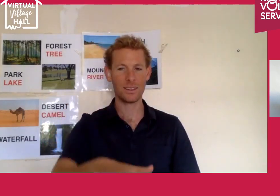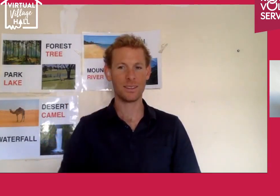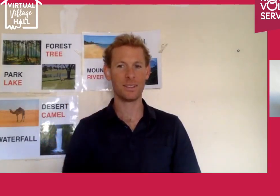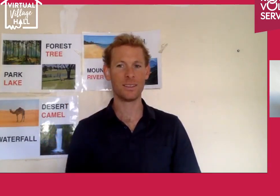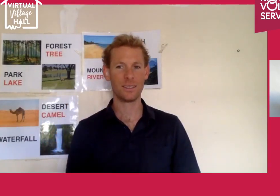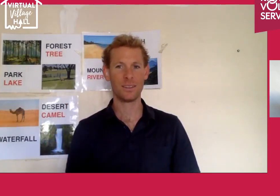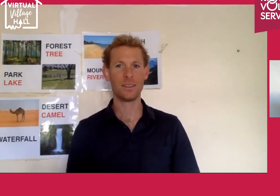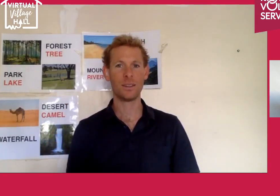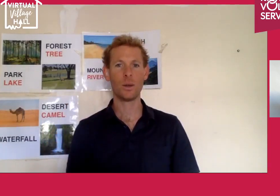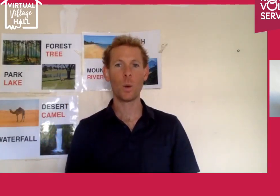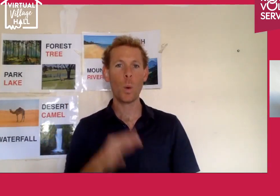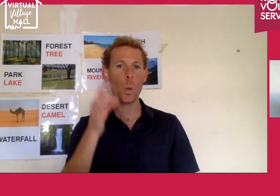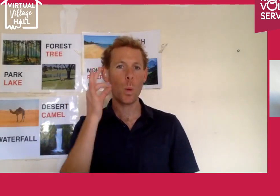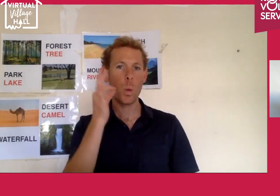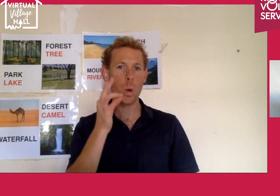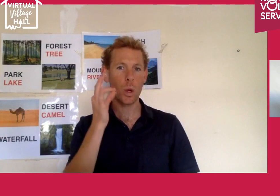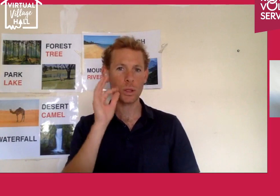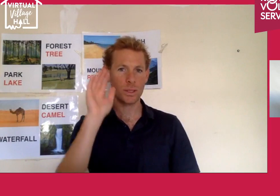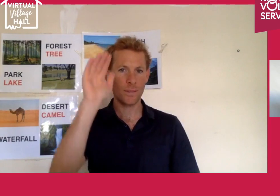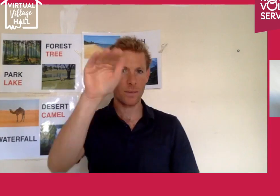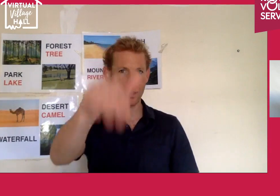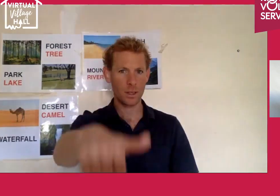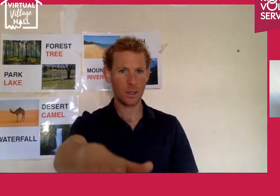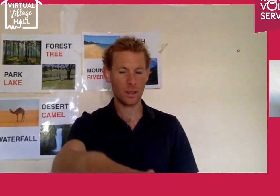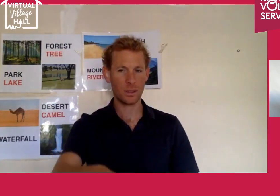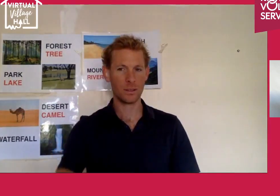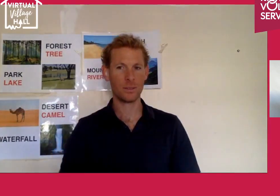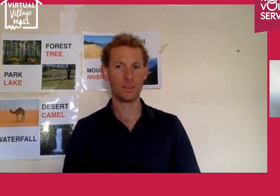Waterfall or waterfall.